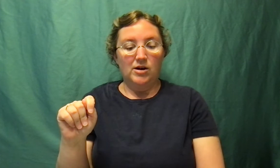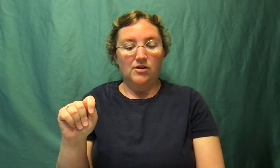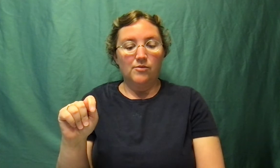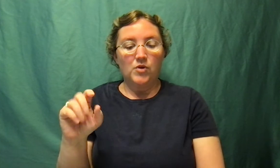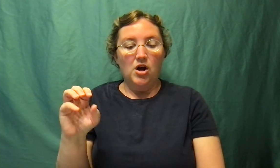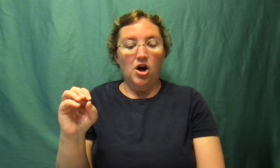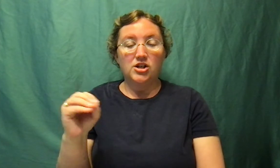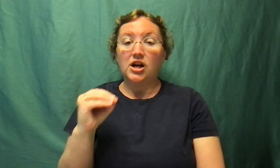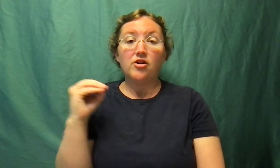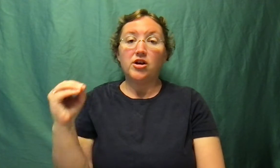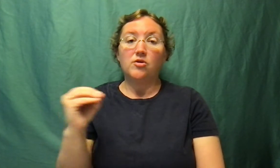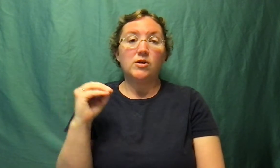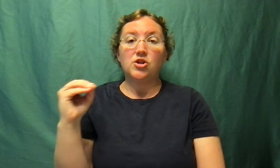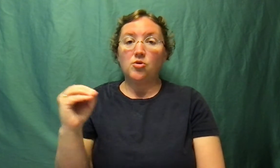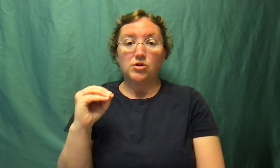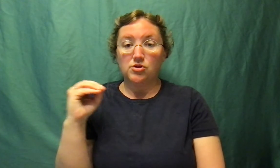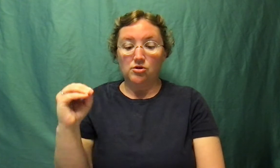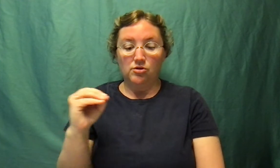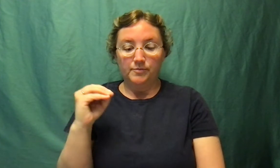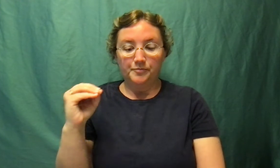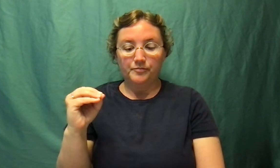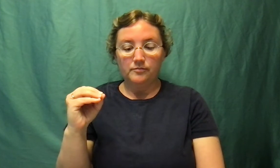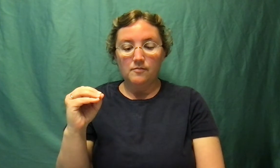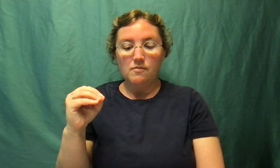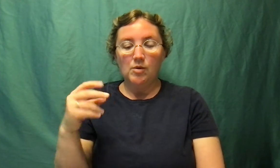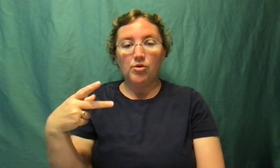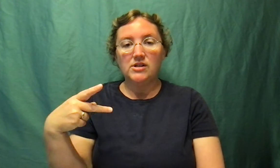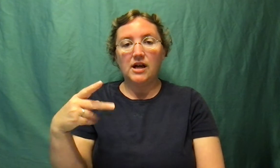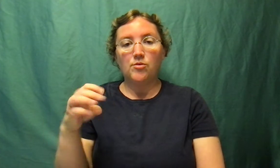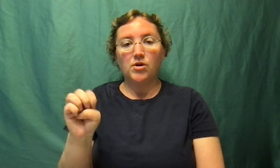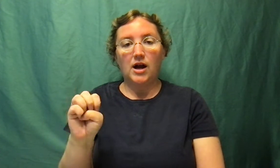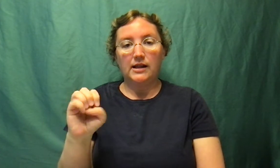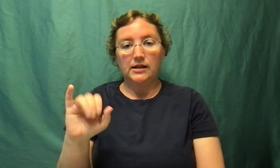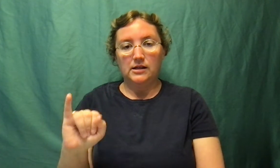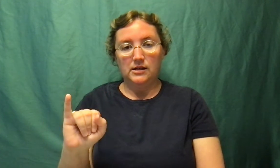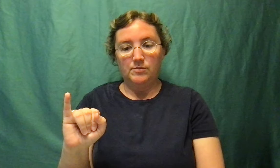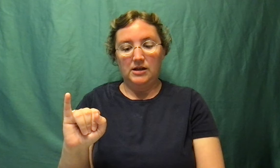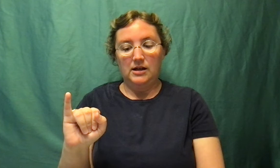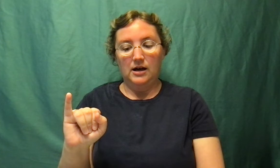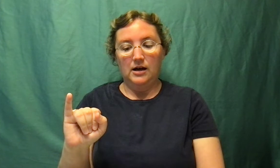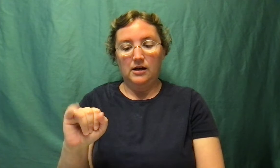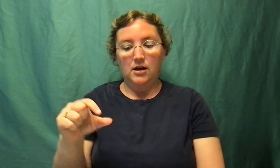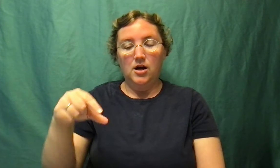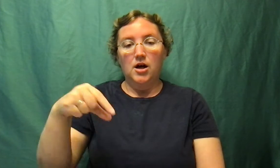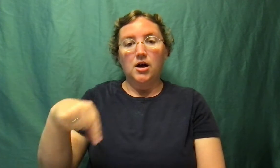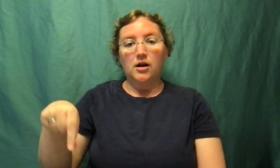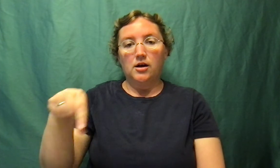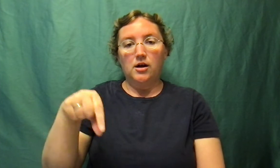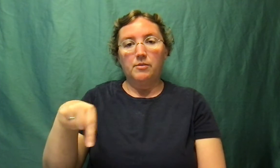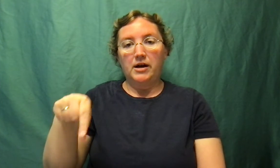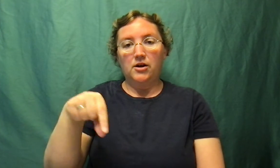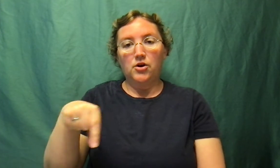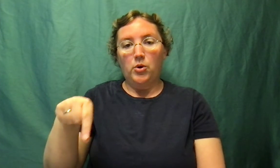either. Ontario is O with a circle. Prince Edward Island is PEI. Quebec or